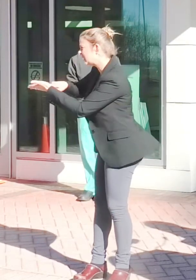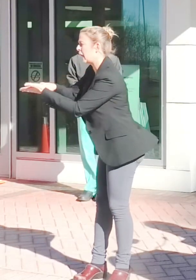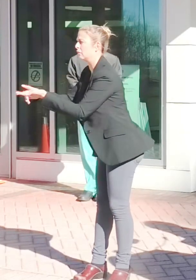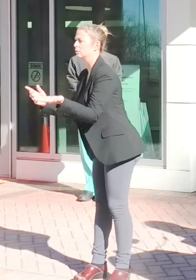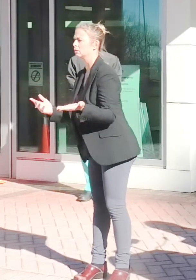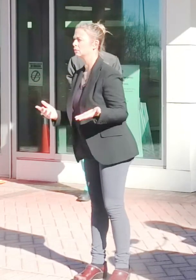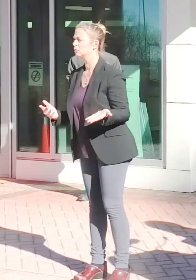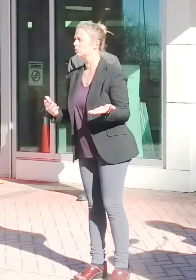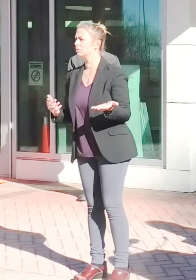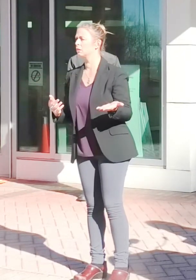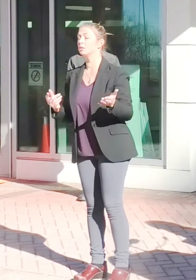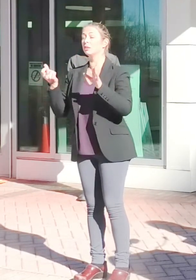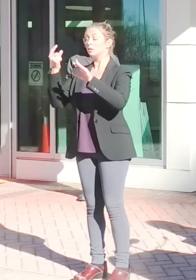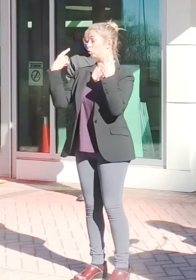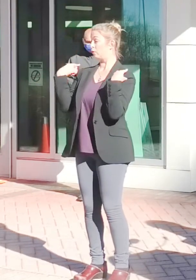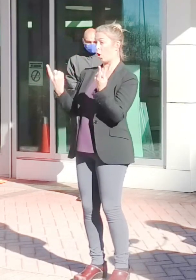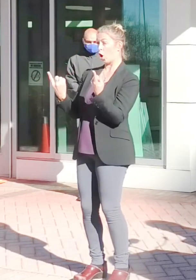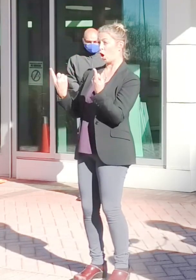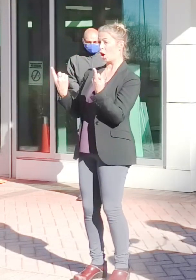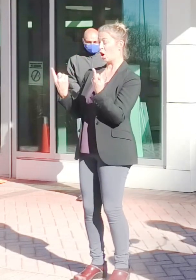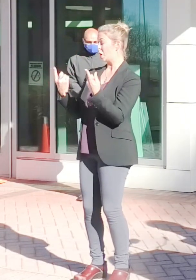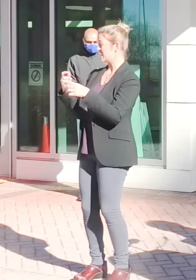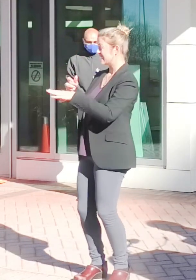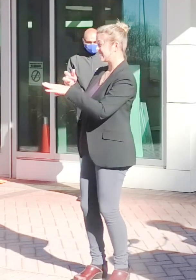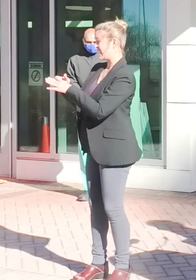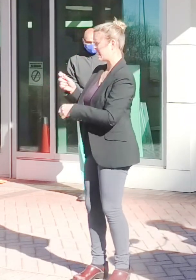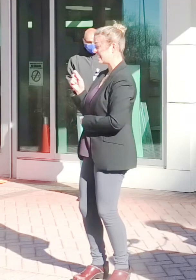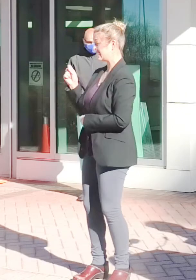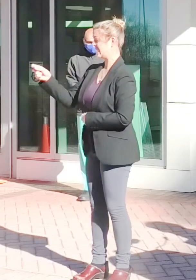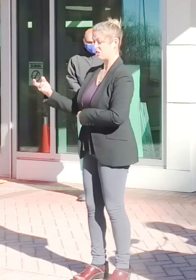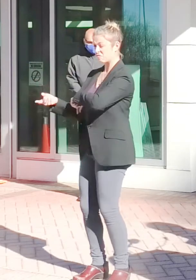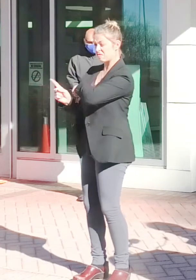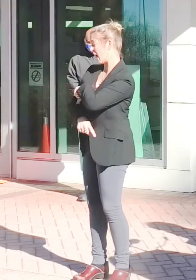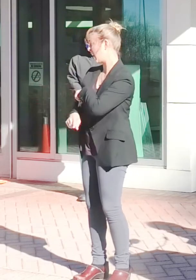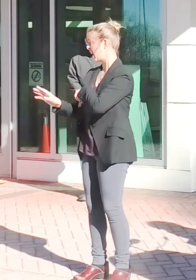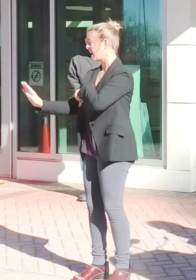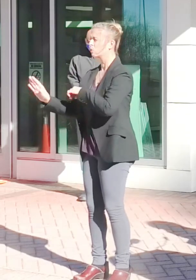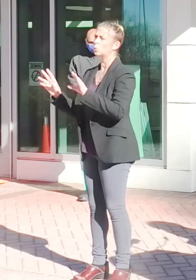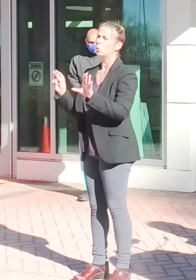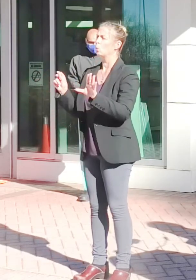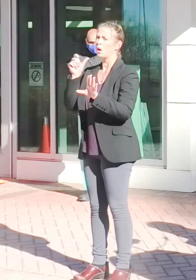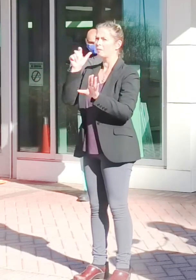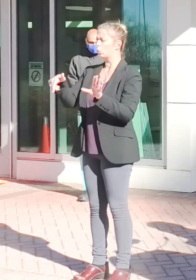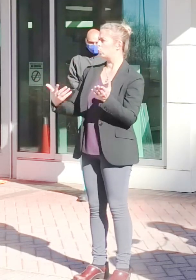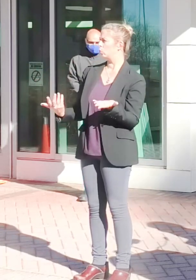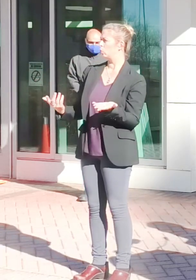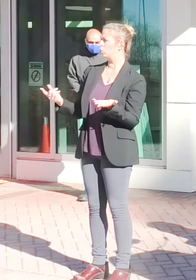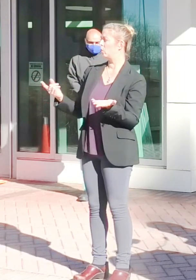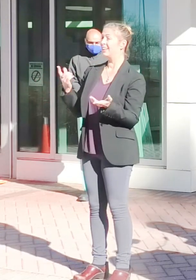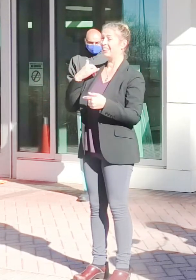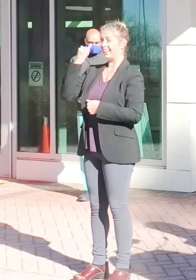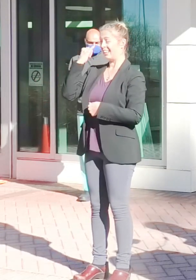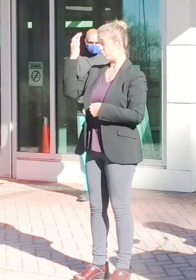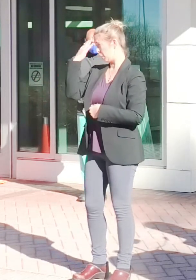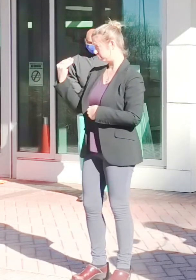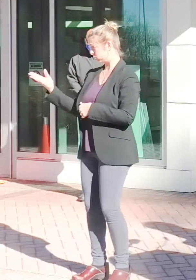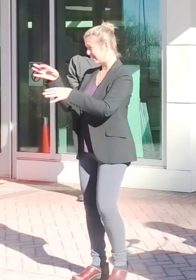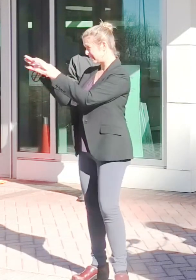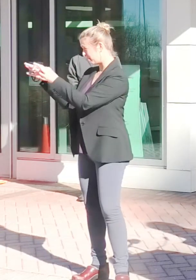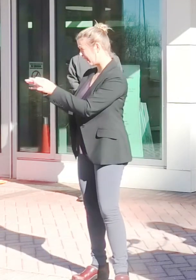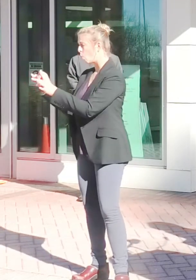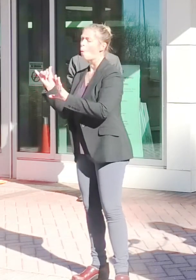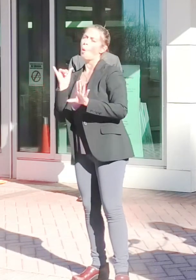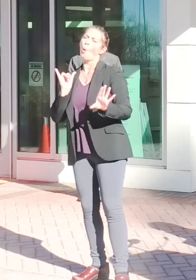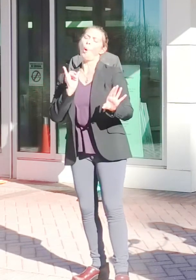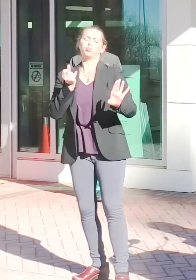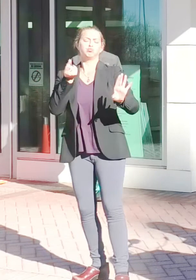issue a citation because the businesses have come into compliance. And if I recall correctly, we probably had 2 businesses where